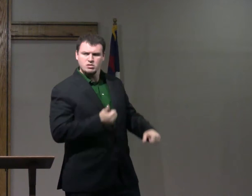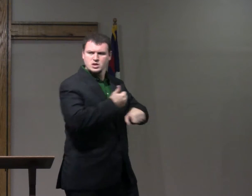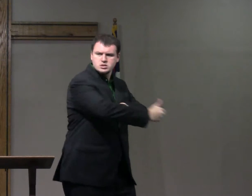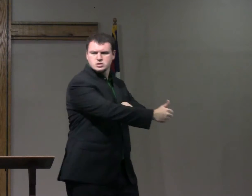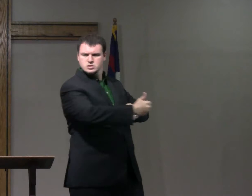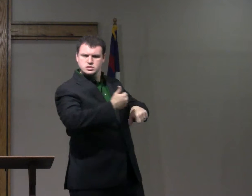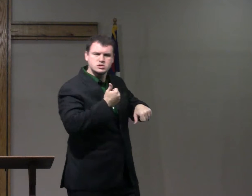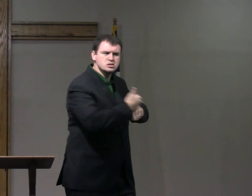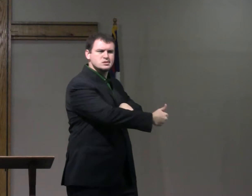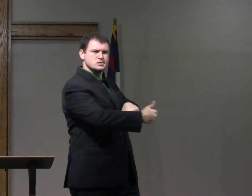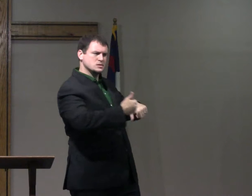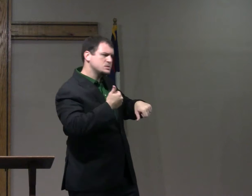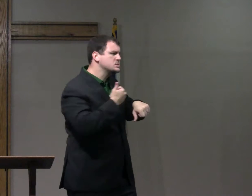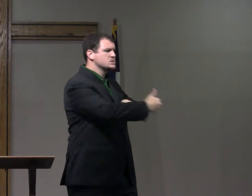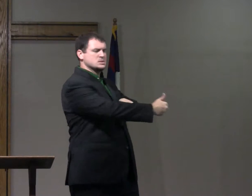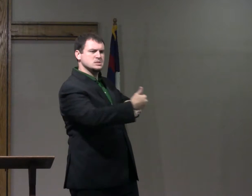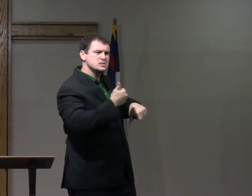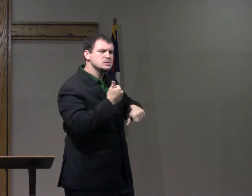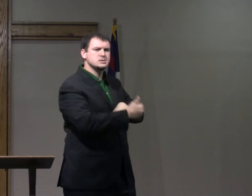And the people accused him